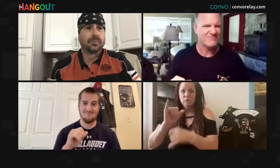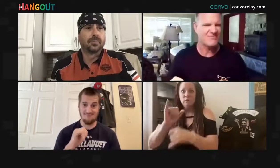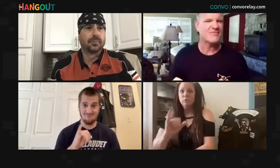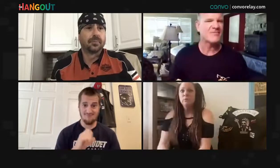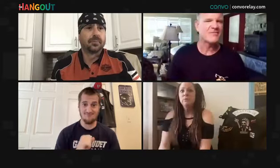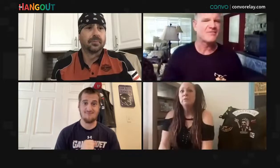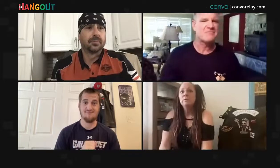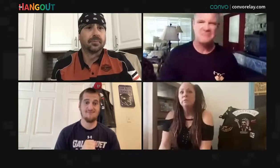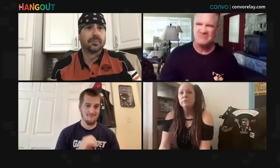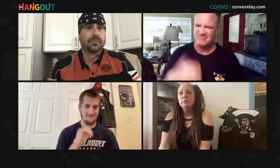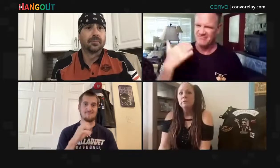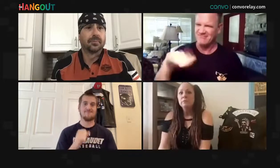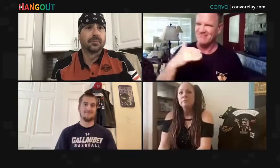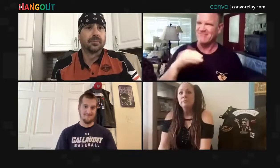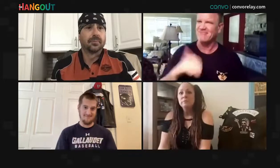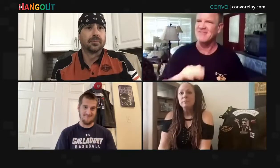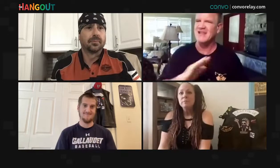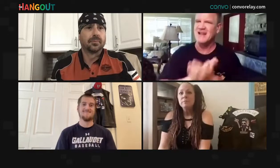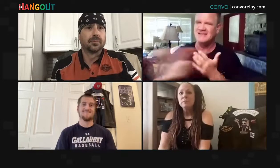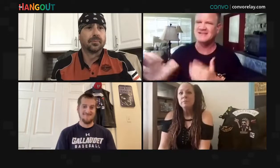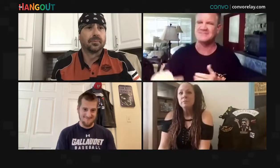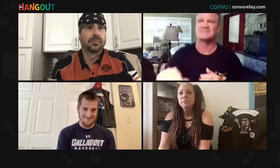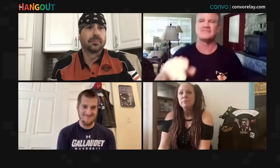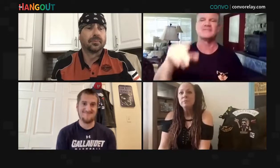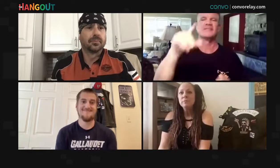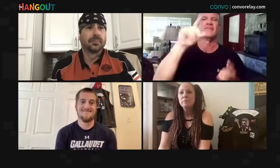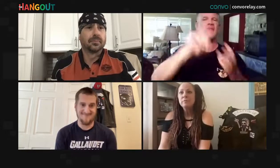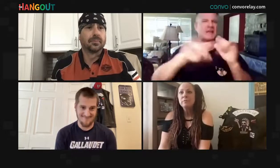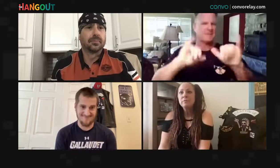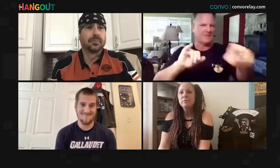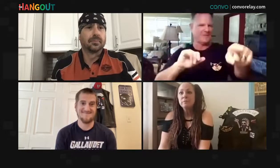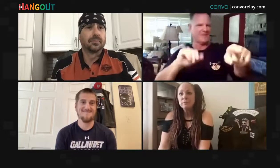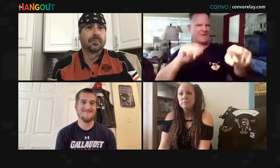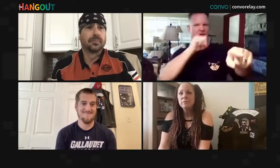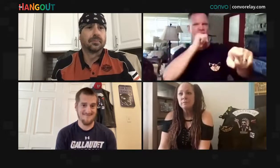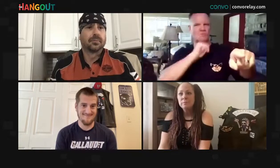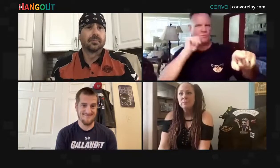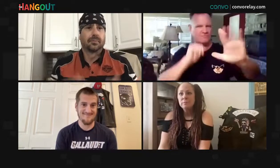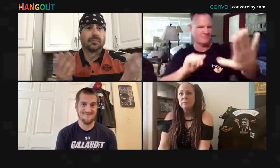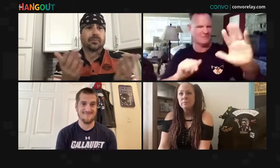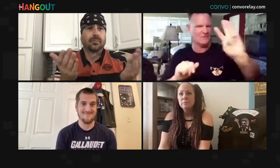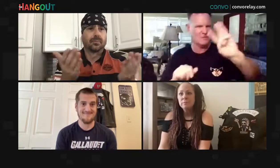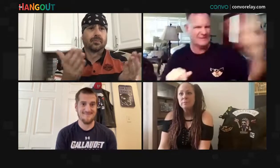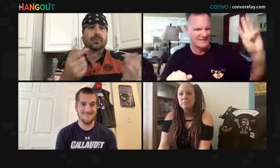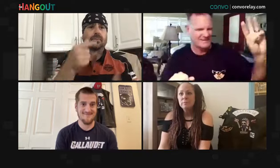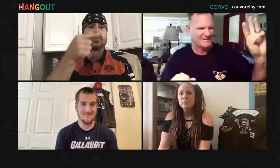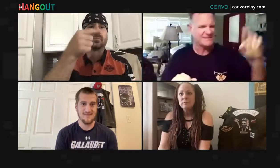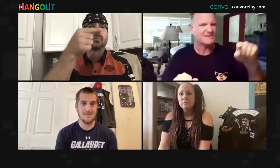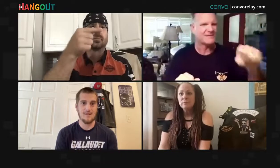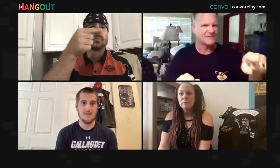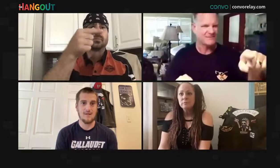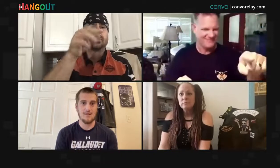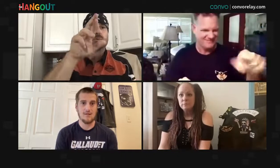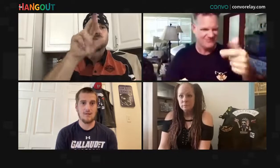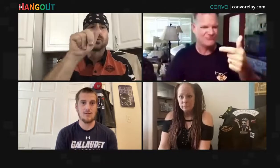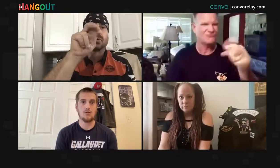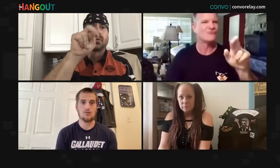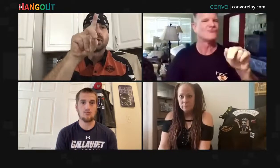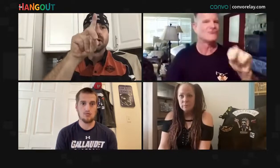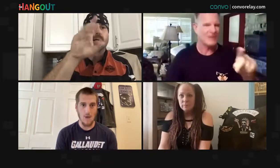really growing, aren't they? And this is Kimberly here. They have international as well. Nice, nice. And you're out, right? Focusing